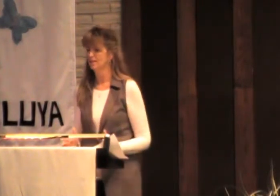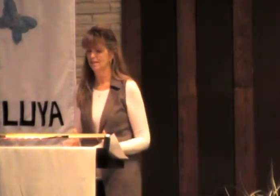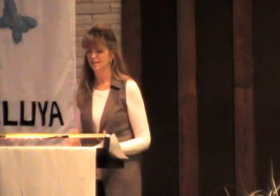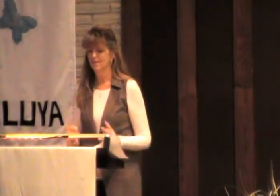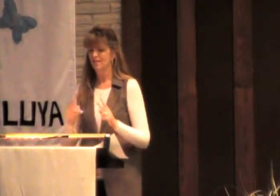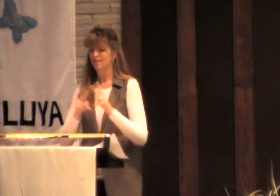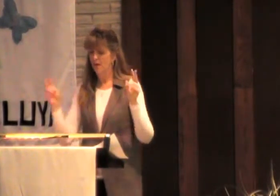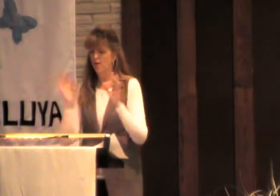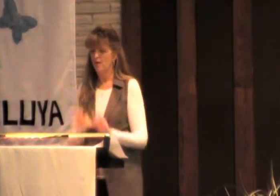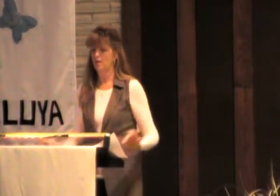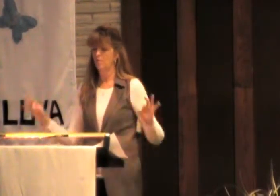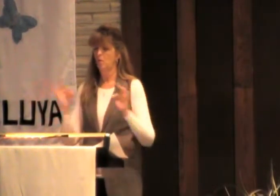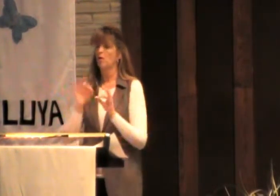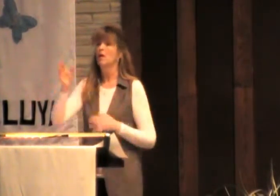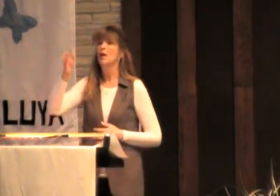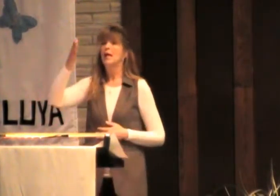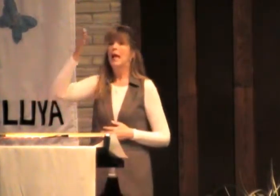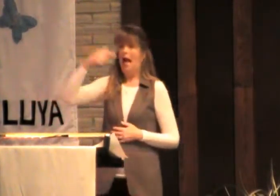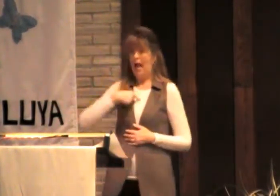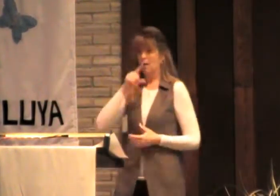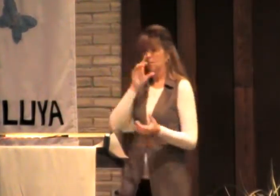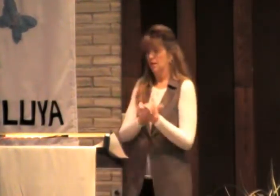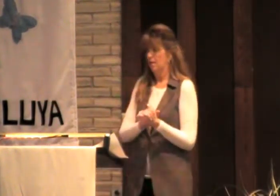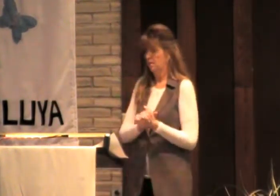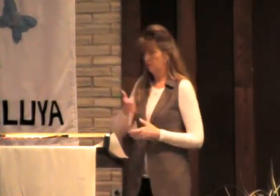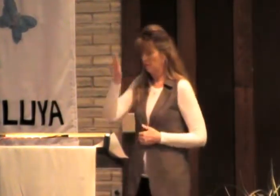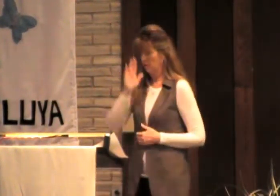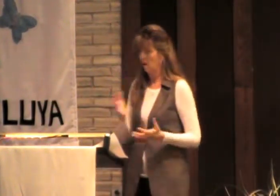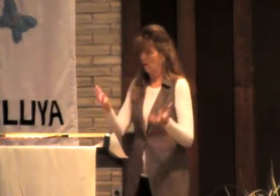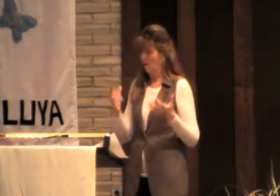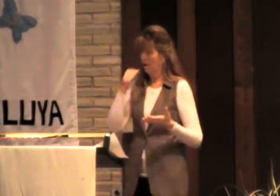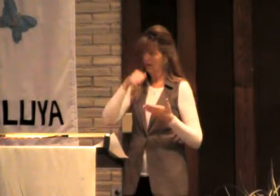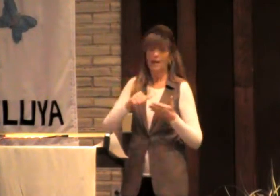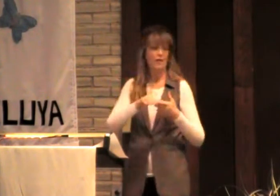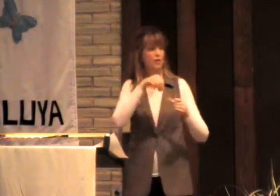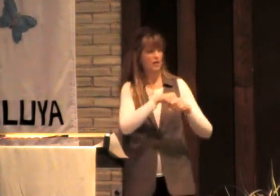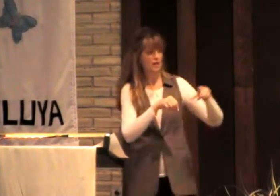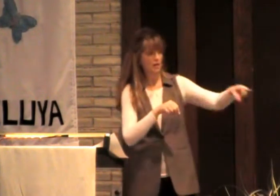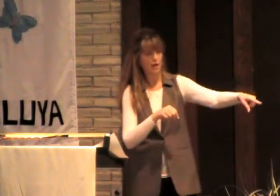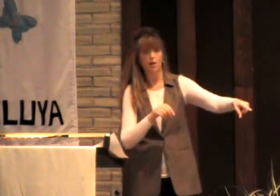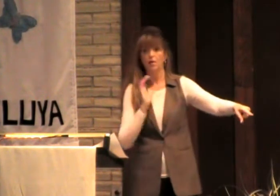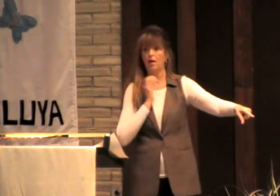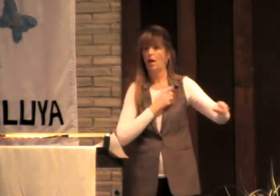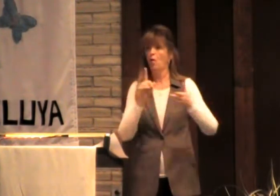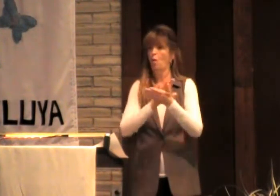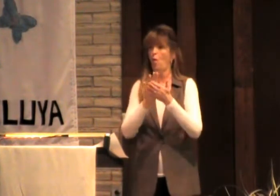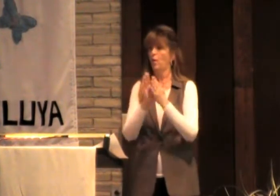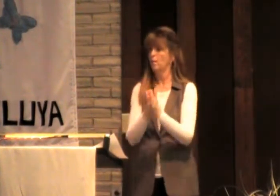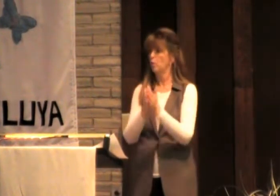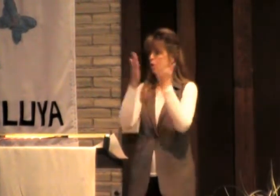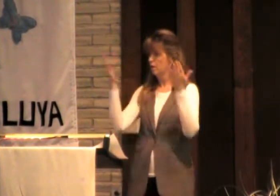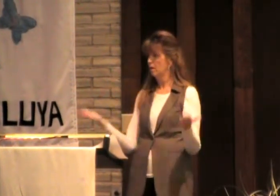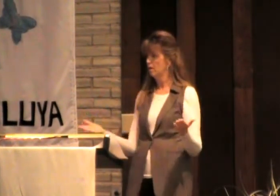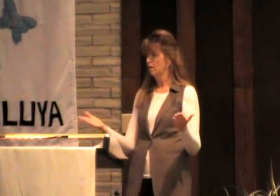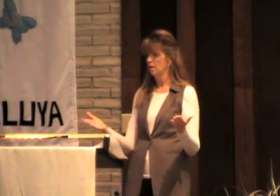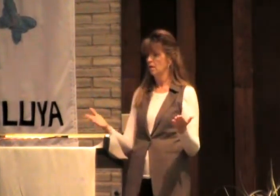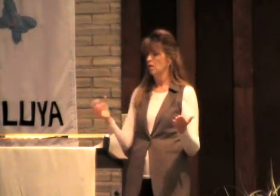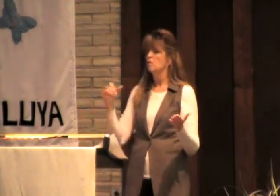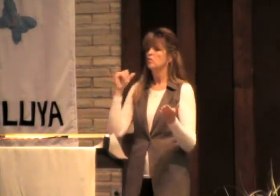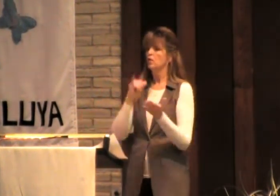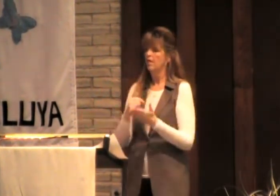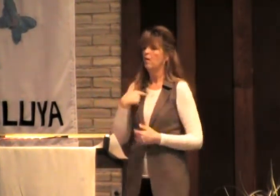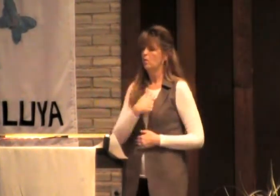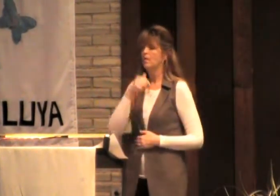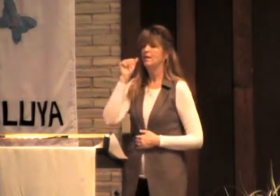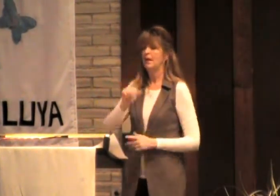still called a baby Christian, and it's very important. And I believe, you know, this letter was written. We